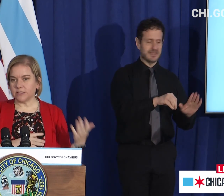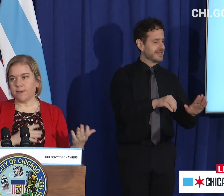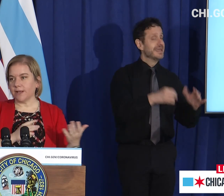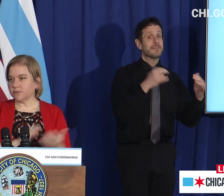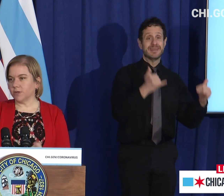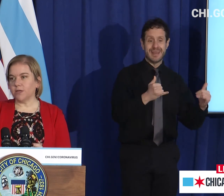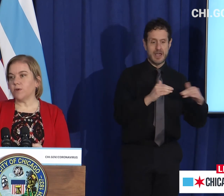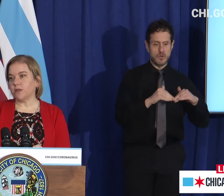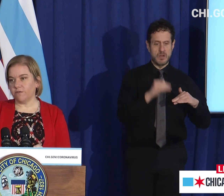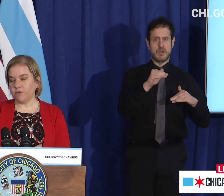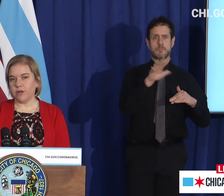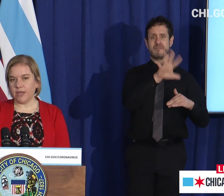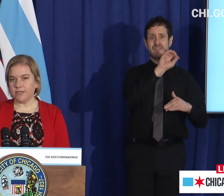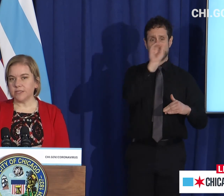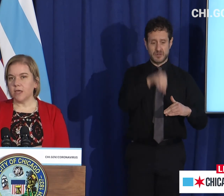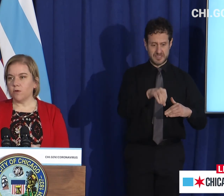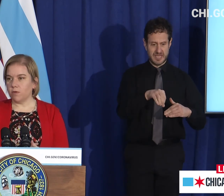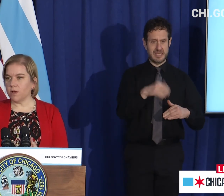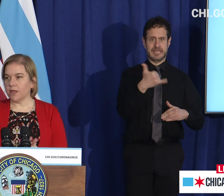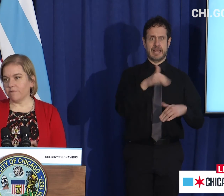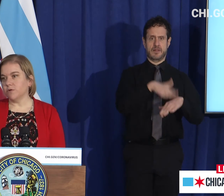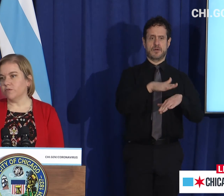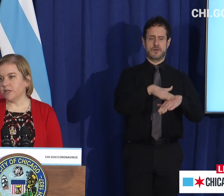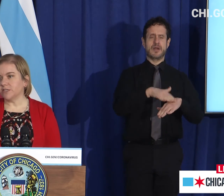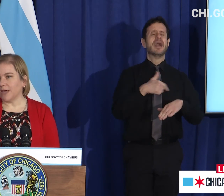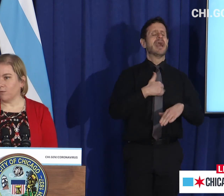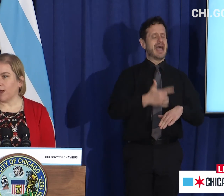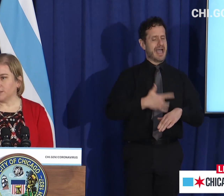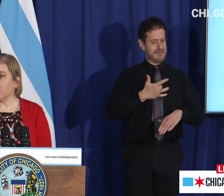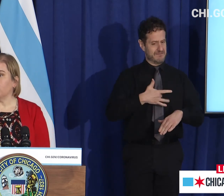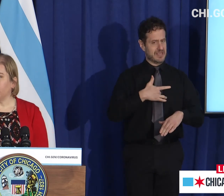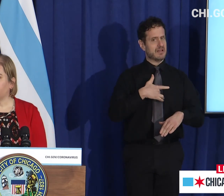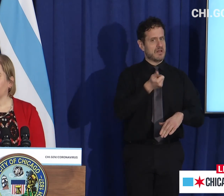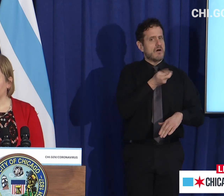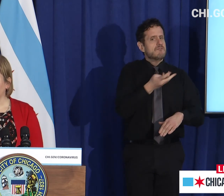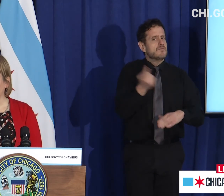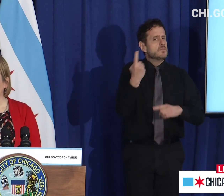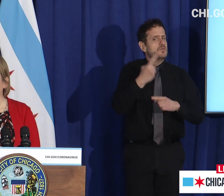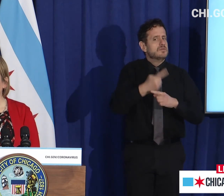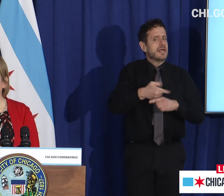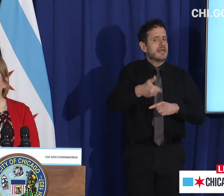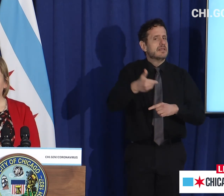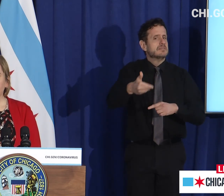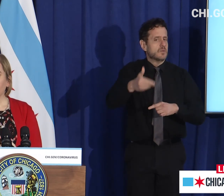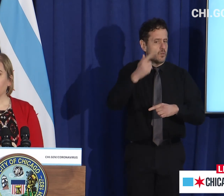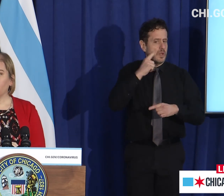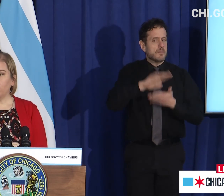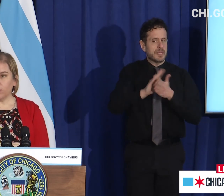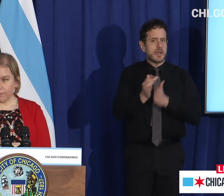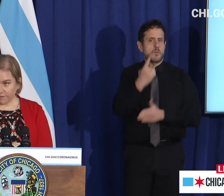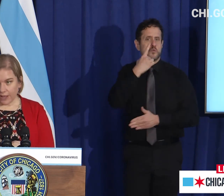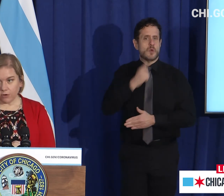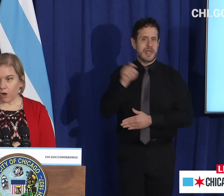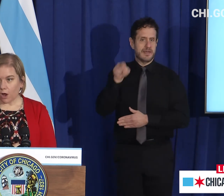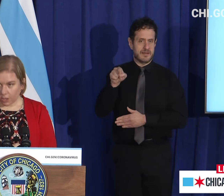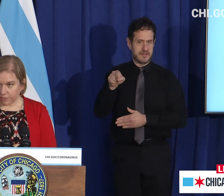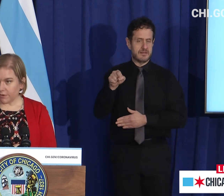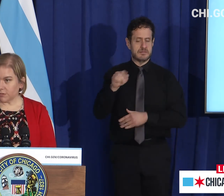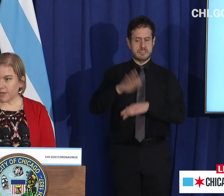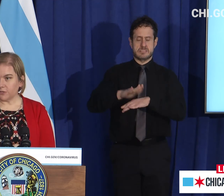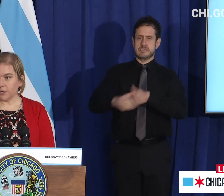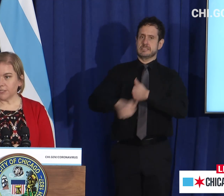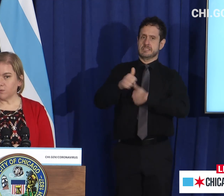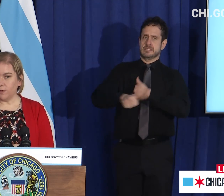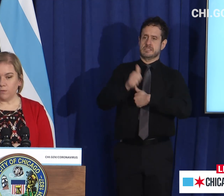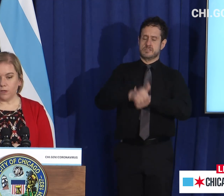I expect really within a few days we will have moved into that red zone in terms of cases. So we will follow all of